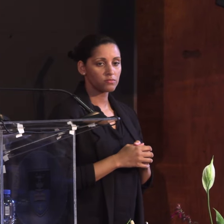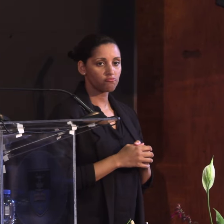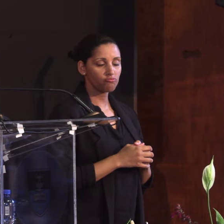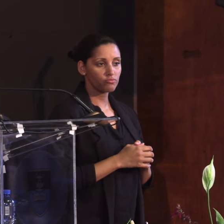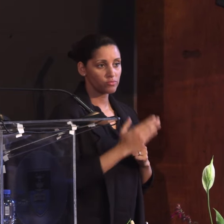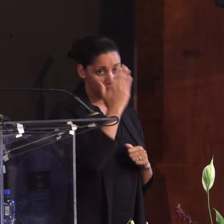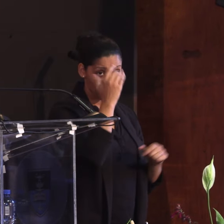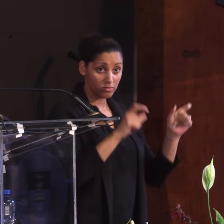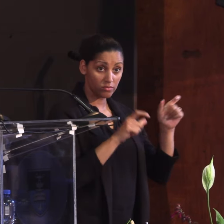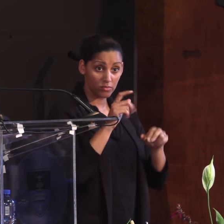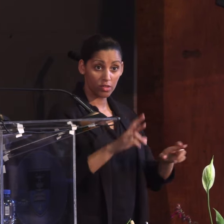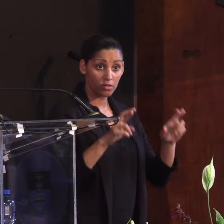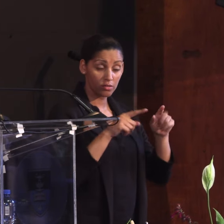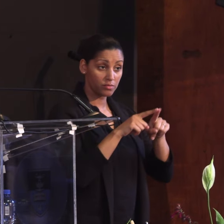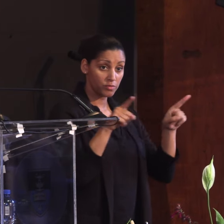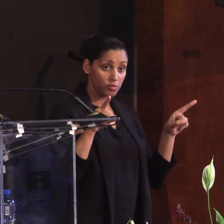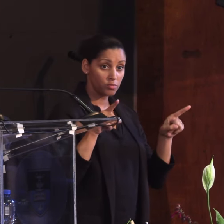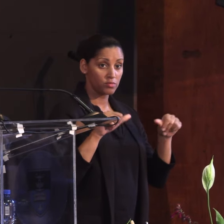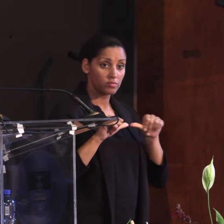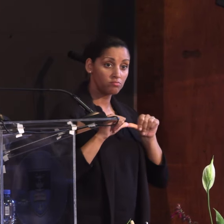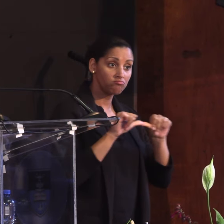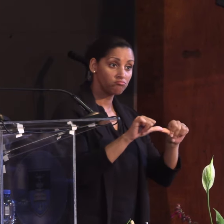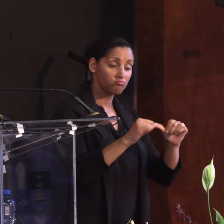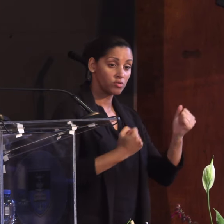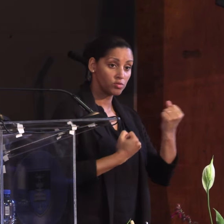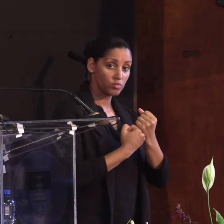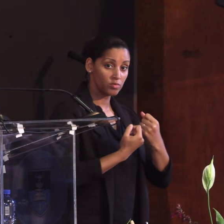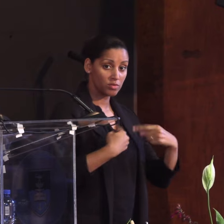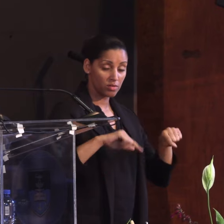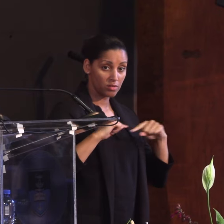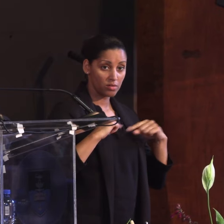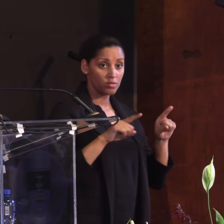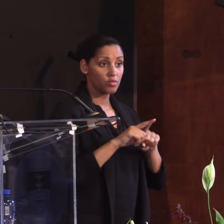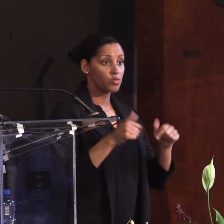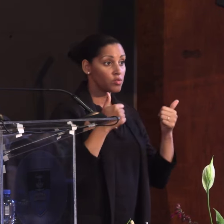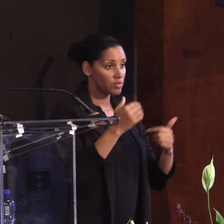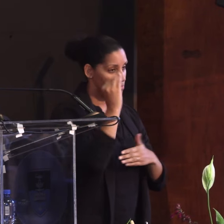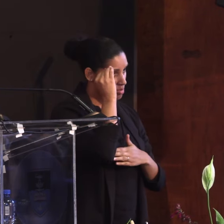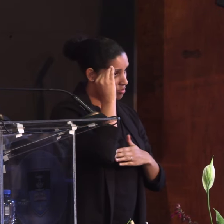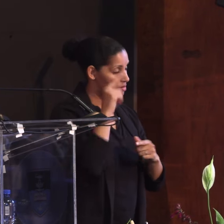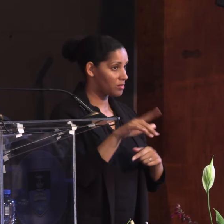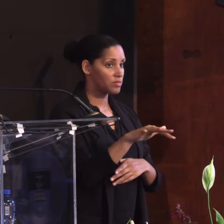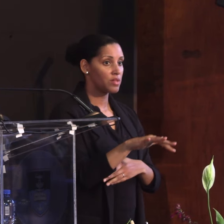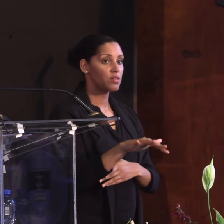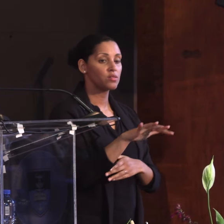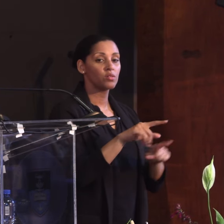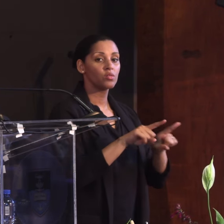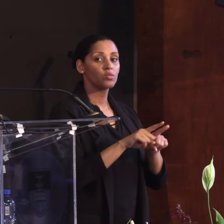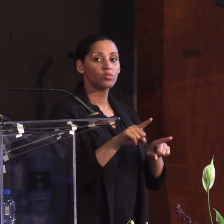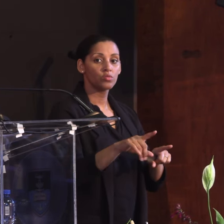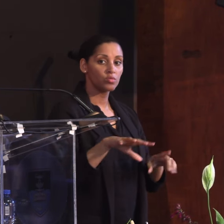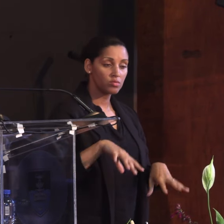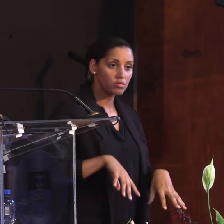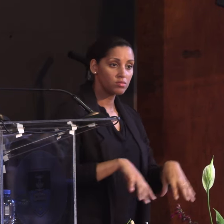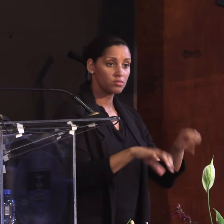Graduates, we hope that you will continue to support us, that you will leave with good memories of this place, and that you will take with you